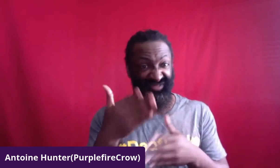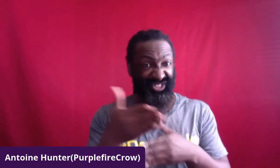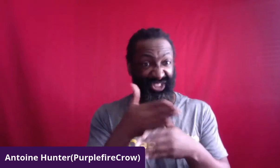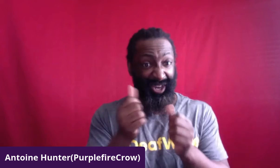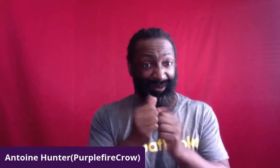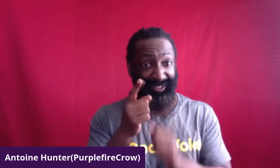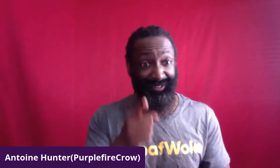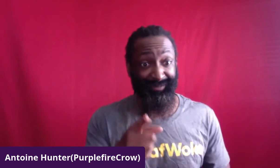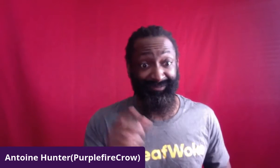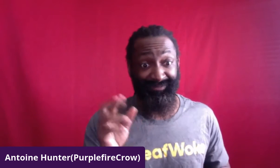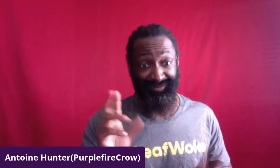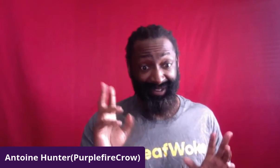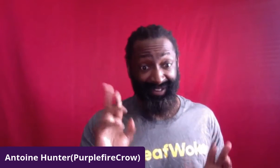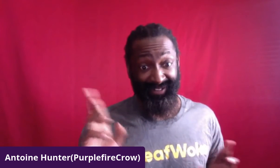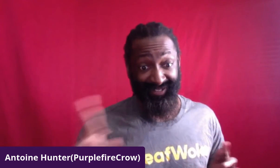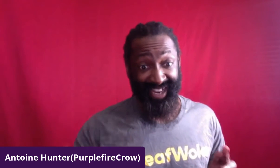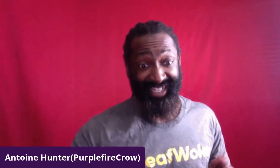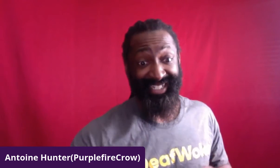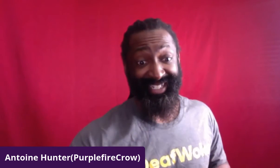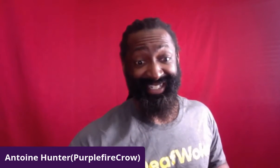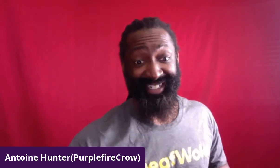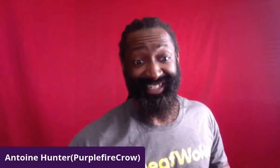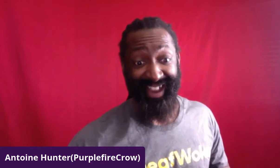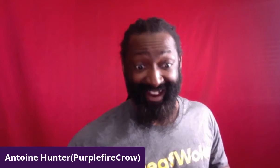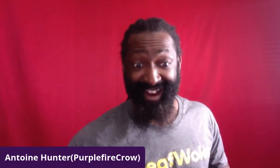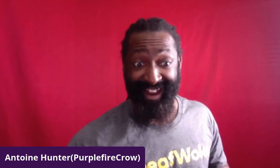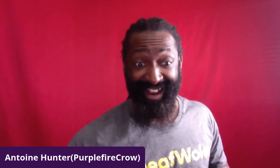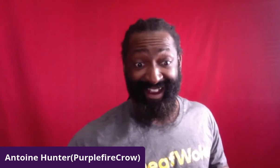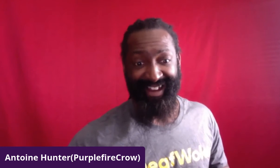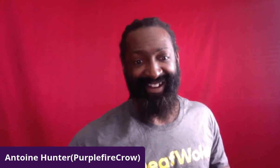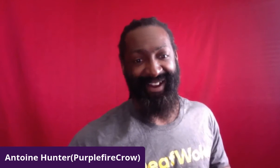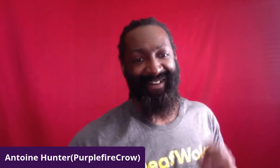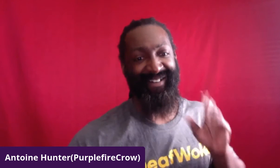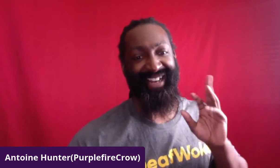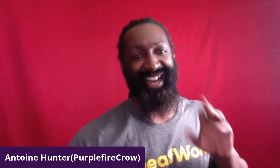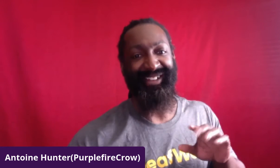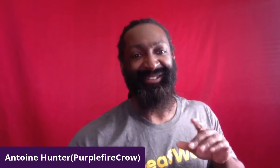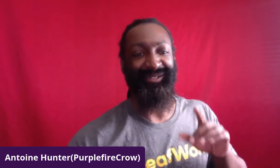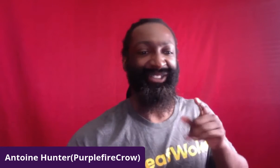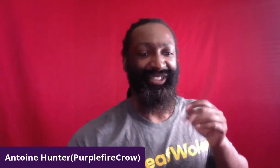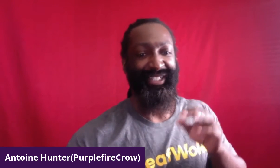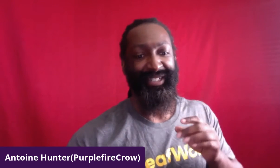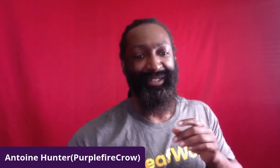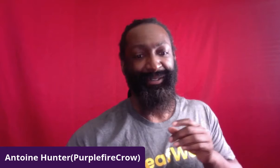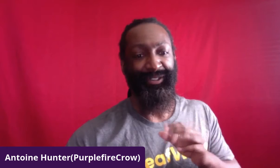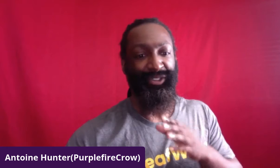We have an important message. An important message to share with you. Are you ready for it?